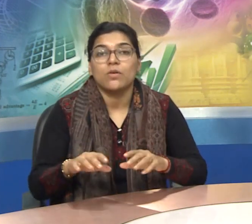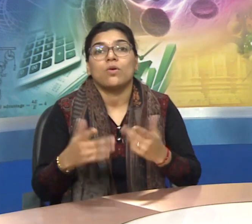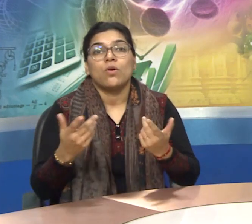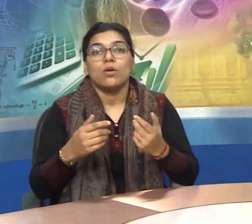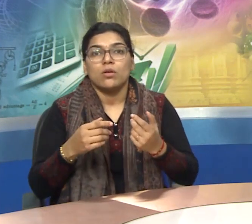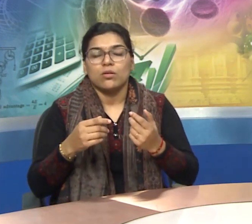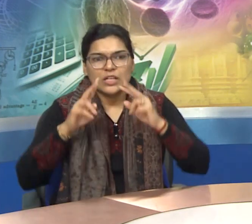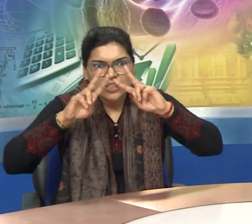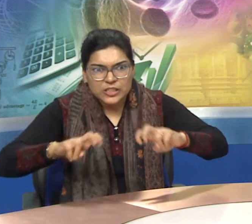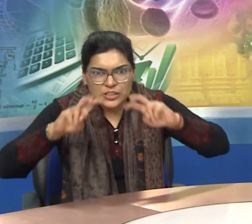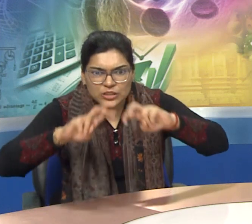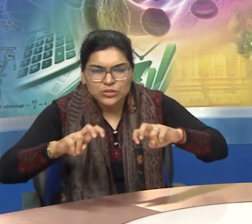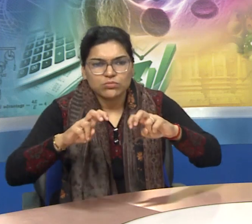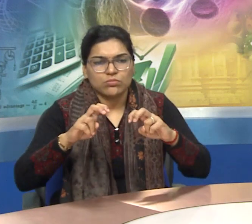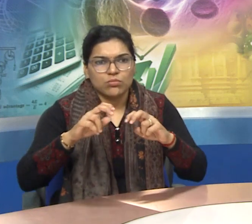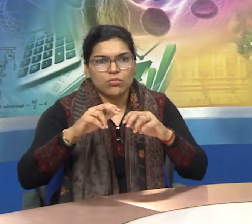postdoctoral research scholars,